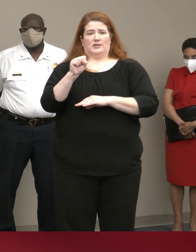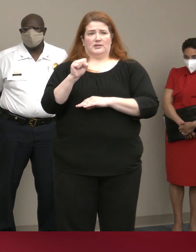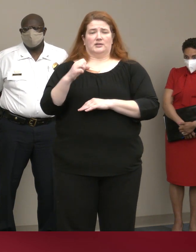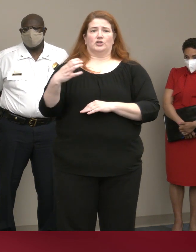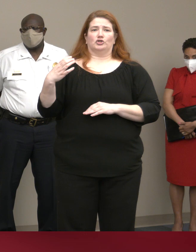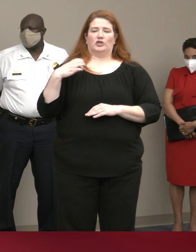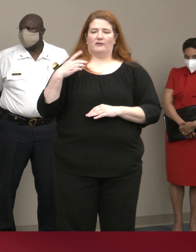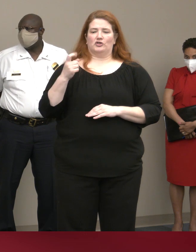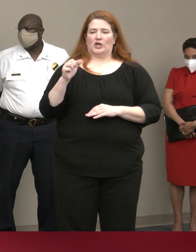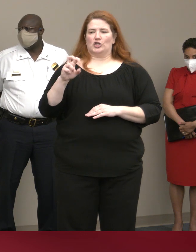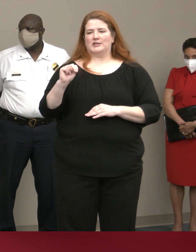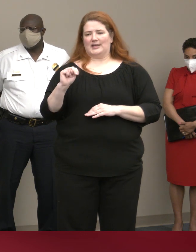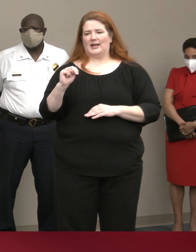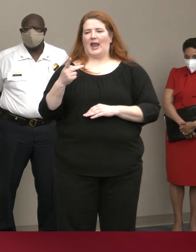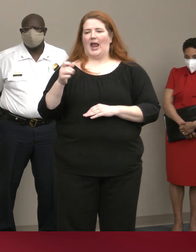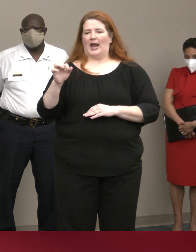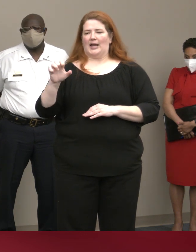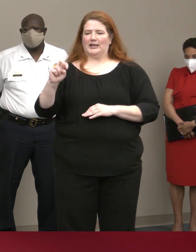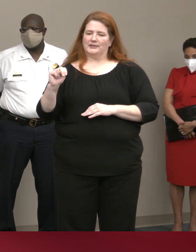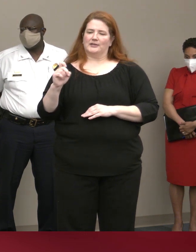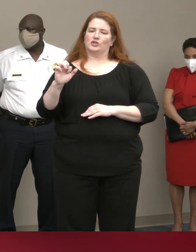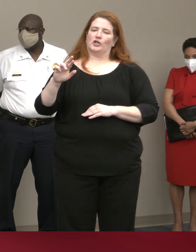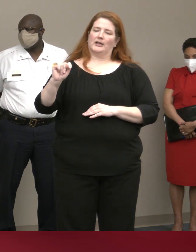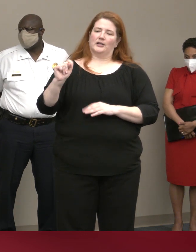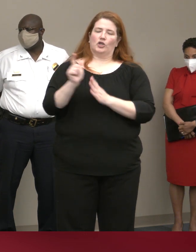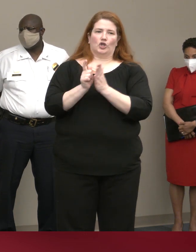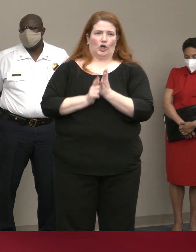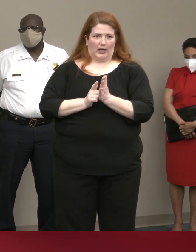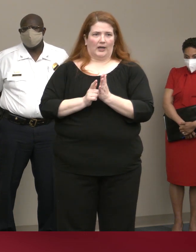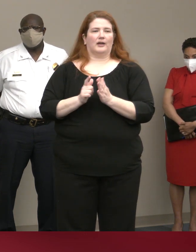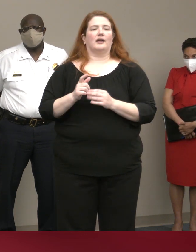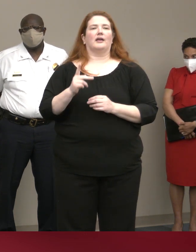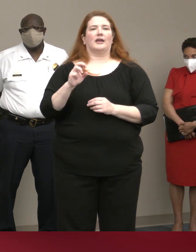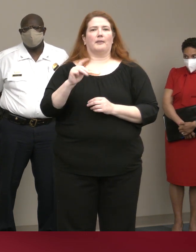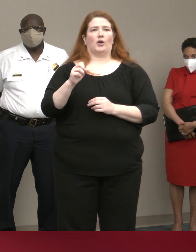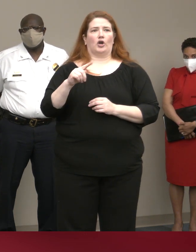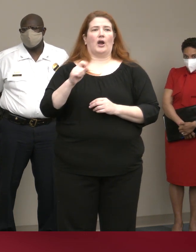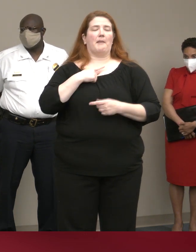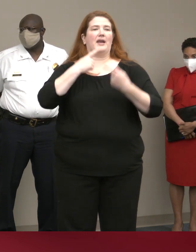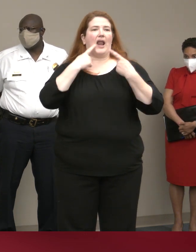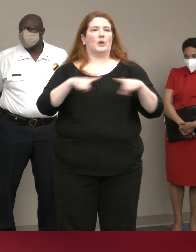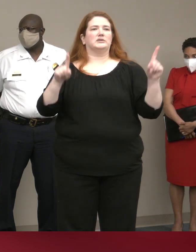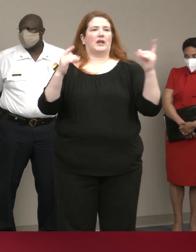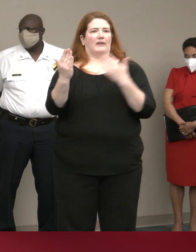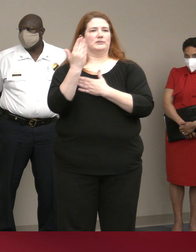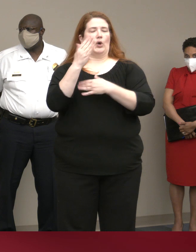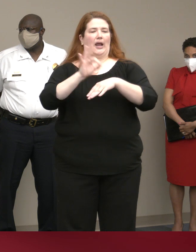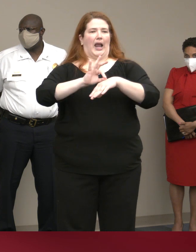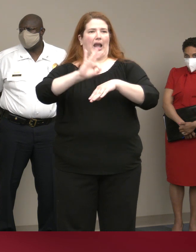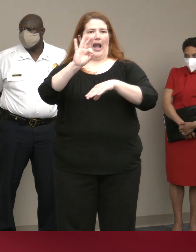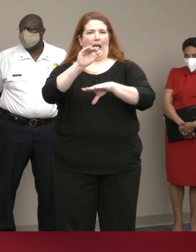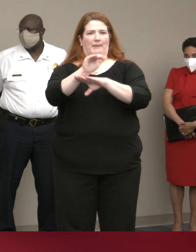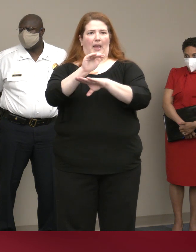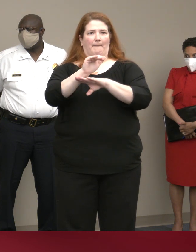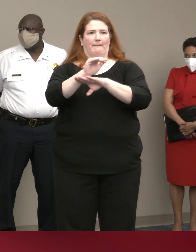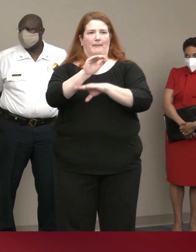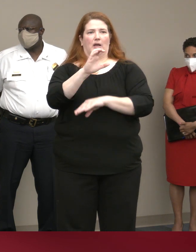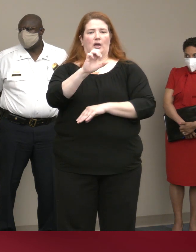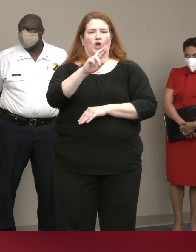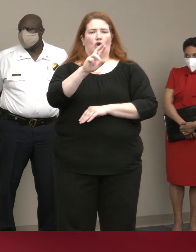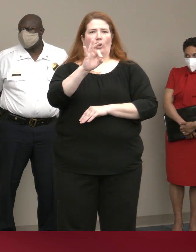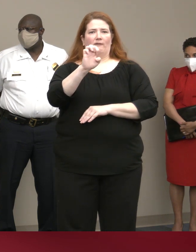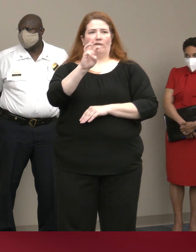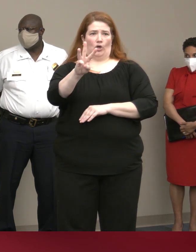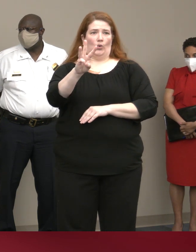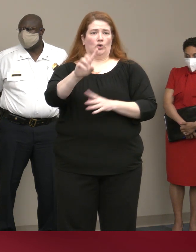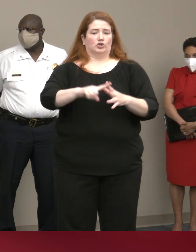Jenkerson, Chief Hayden, Circuit Attorney Kim Gardner, I'm announcing this morning a 9 p.m. curfew beginning